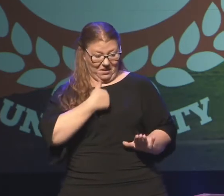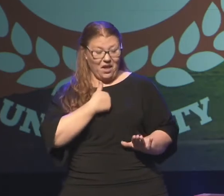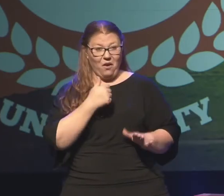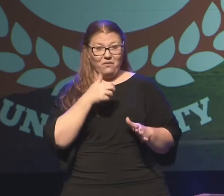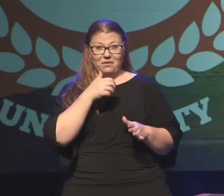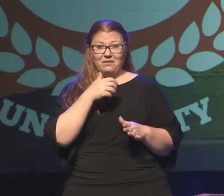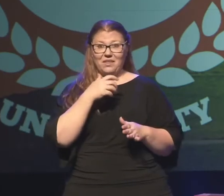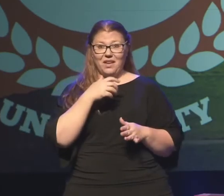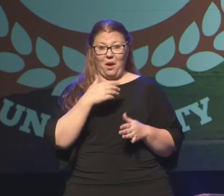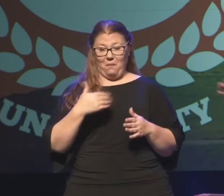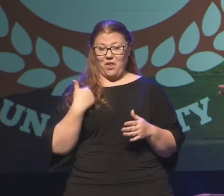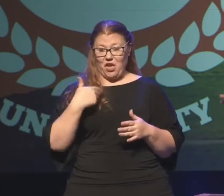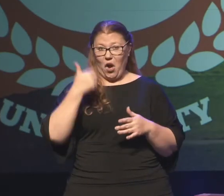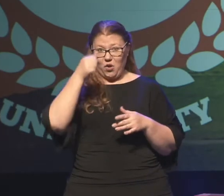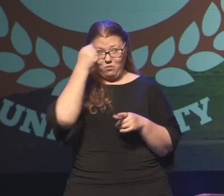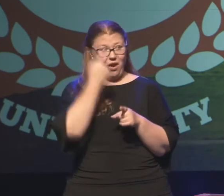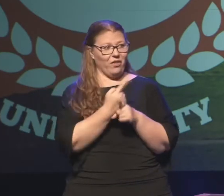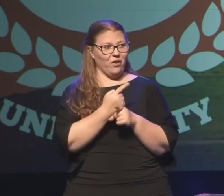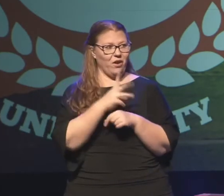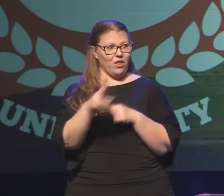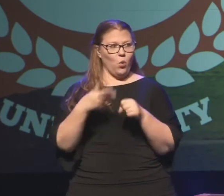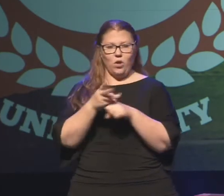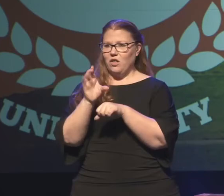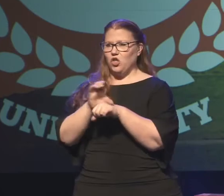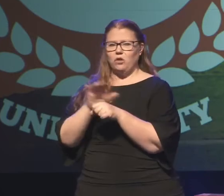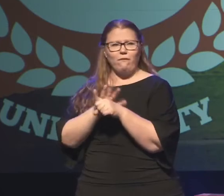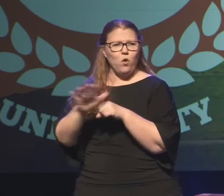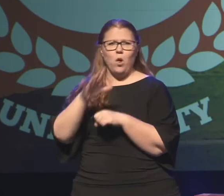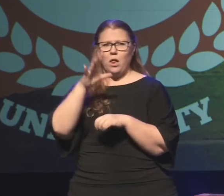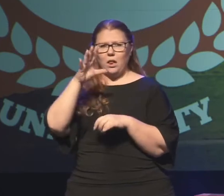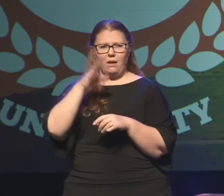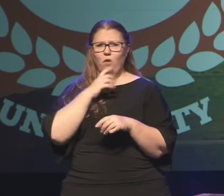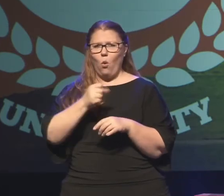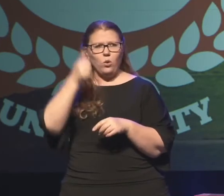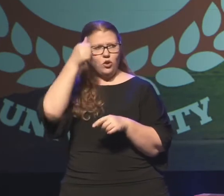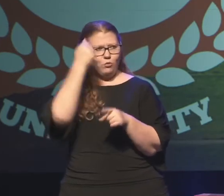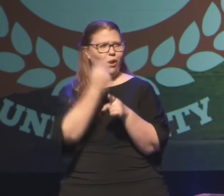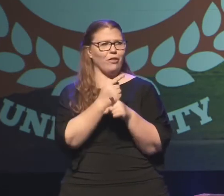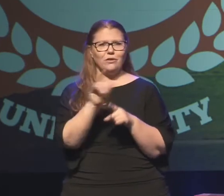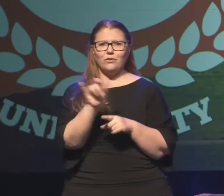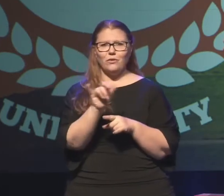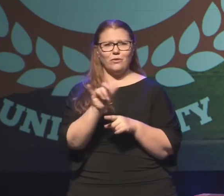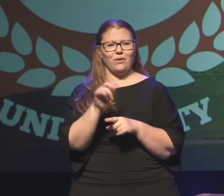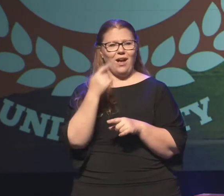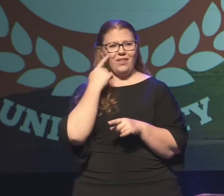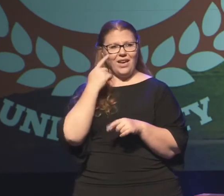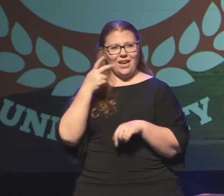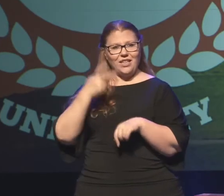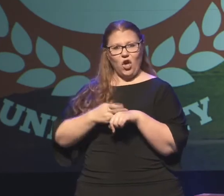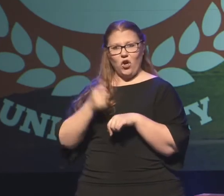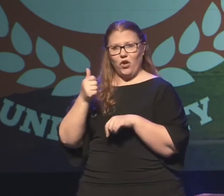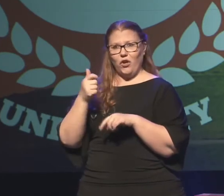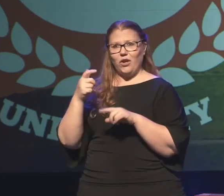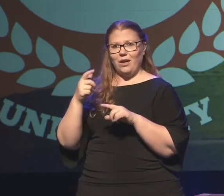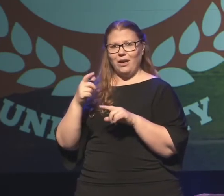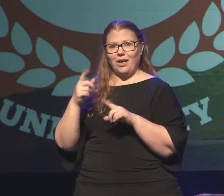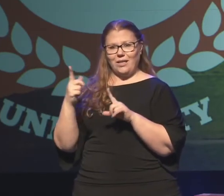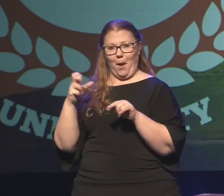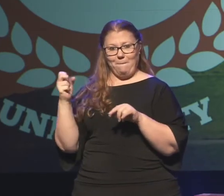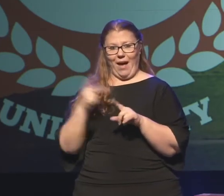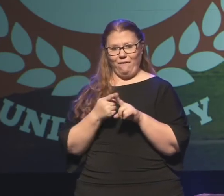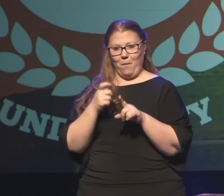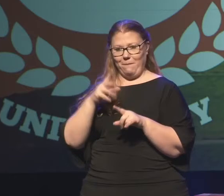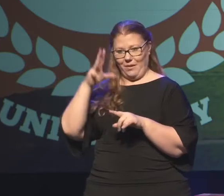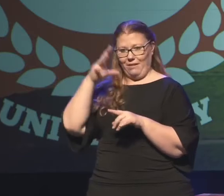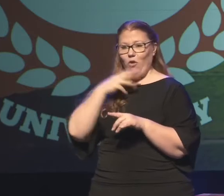And the world and the church is full of older brothers. I think sometimes it's harder to come back from being an older brother or a sister